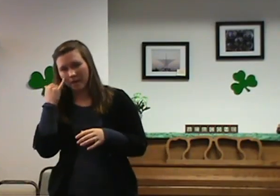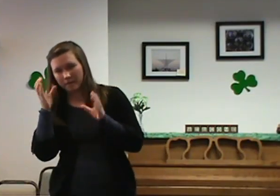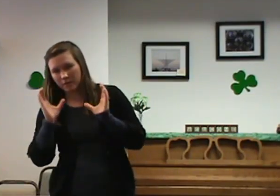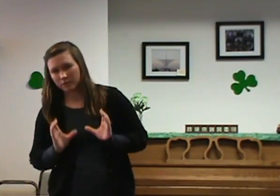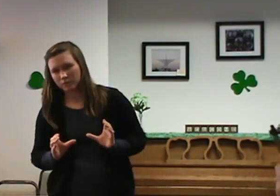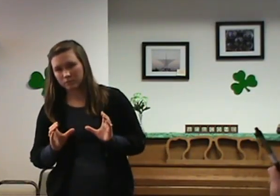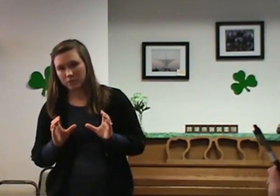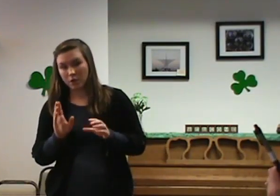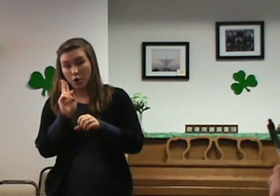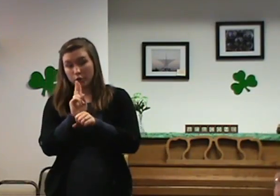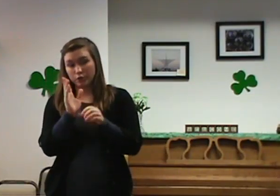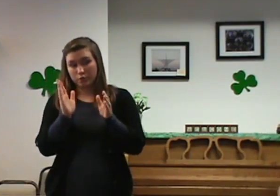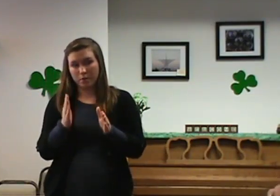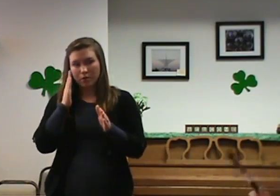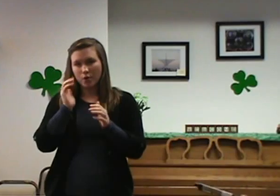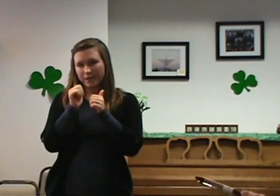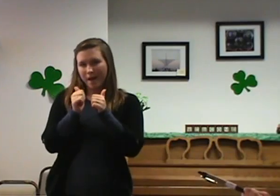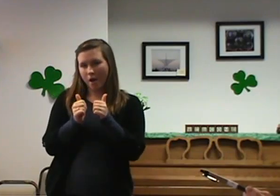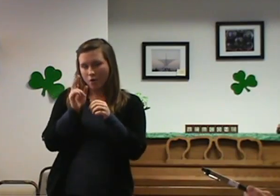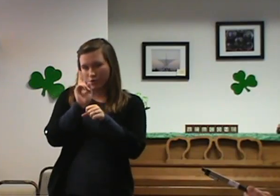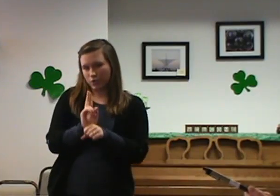friendly. This is Joan. Go back to,